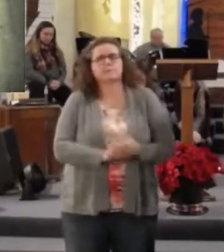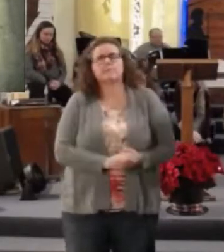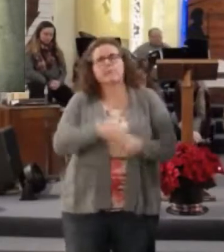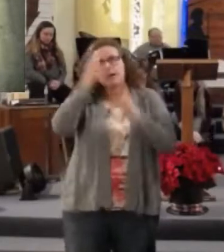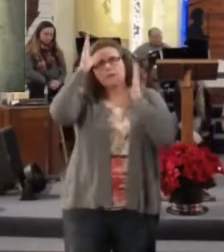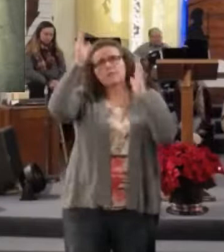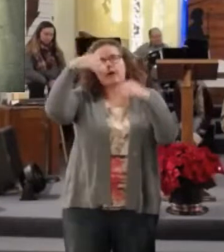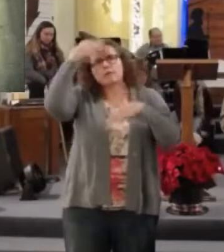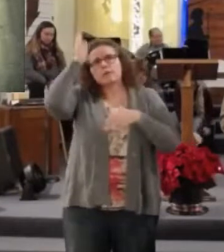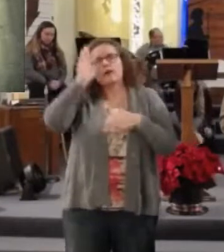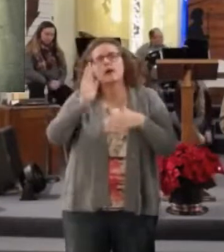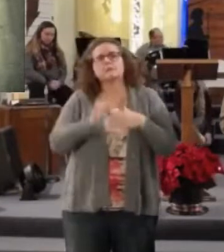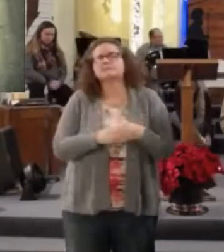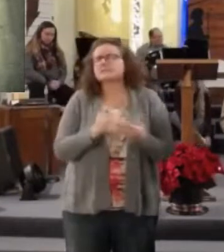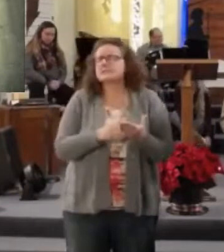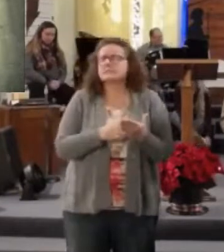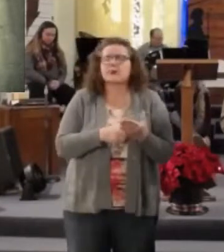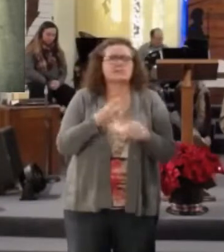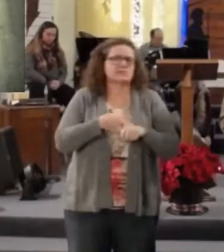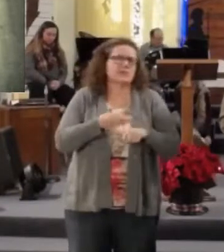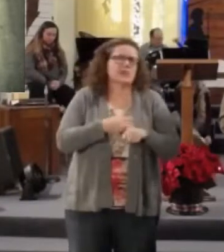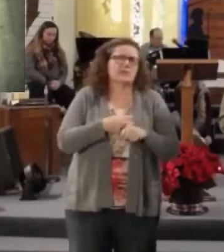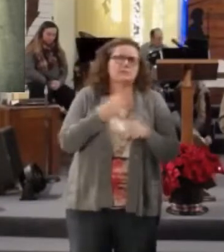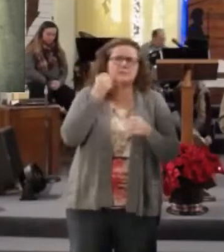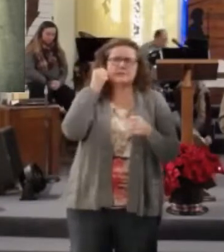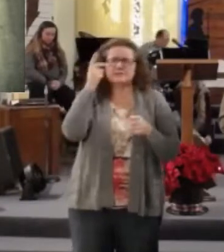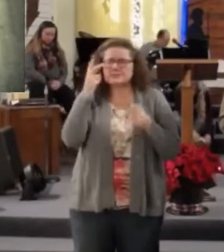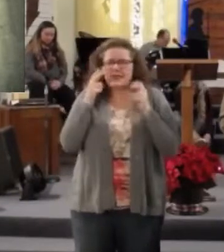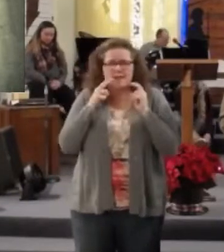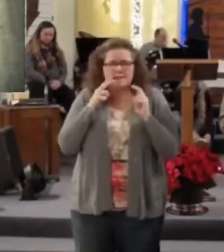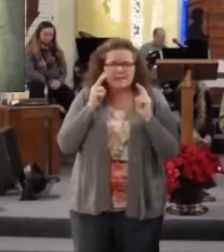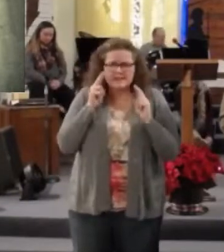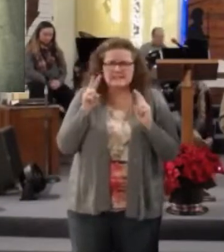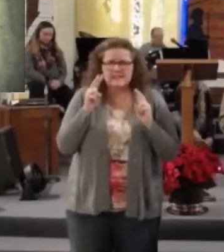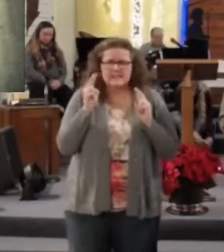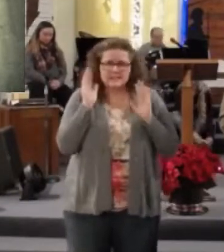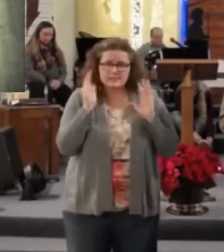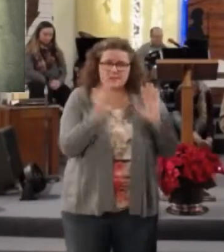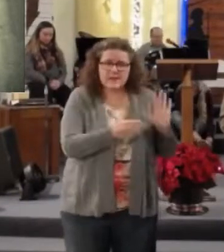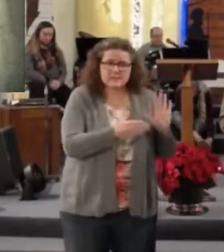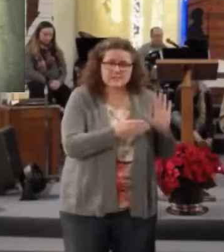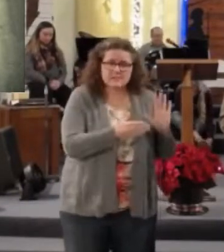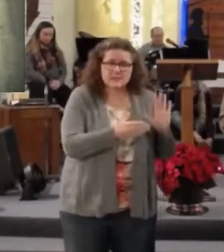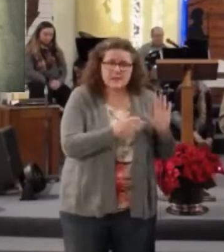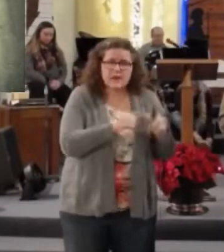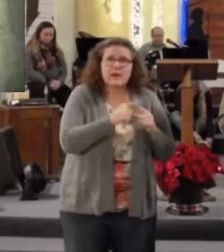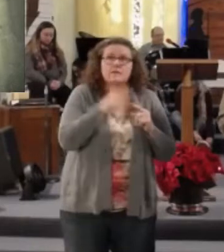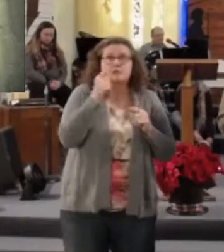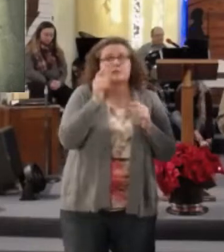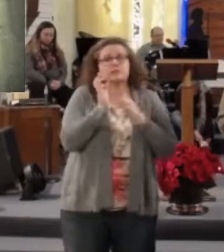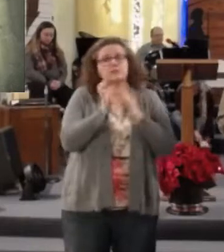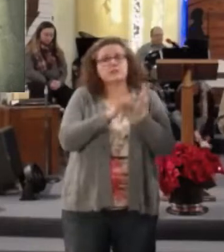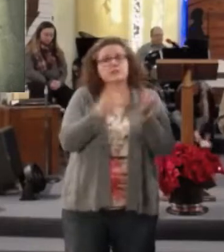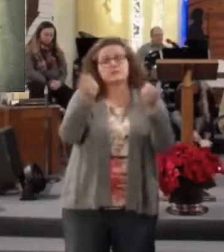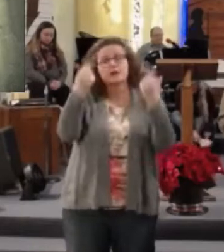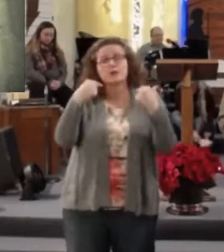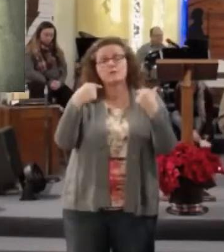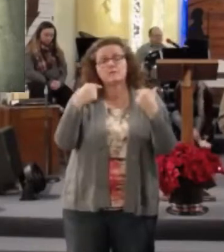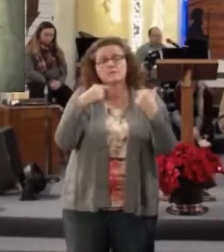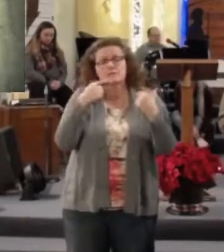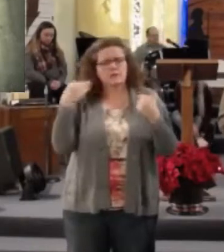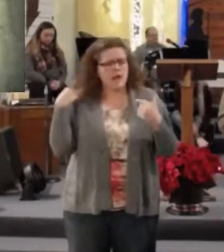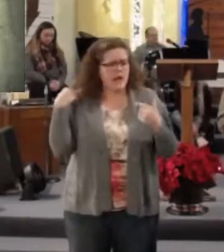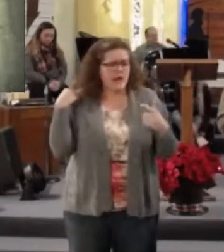Father God, sometimes it's difficult to recognize our distractions until Jesus comes along and helps us see our